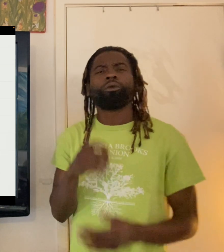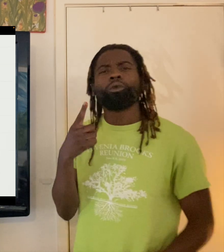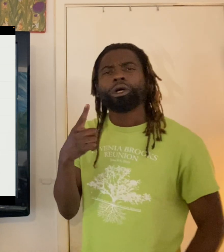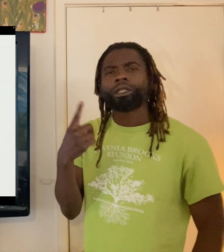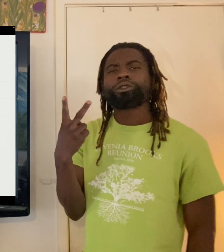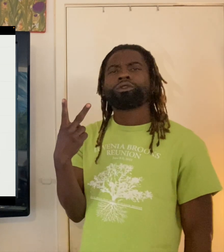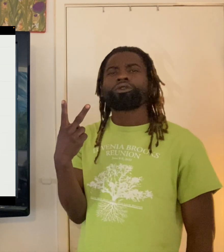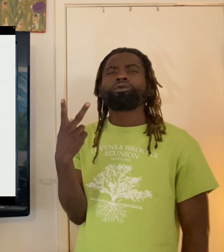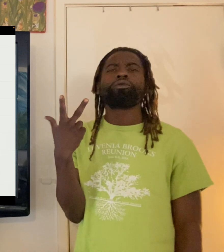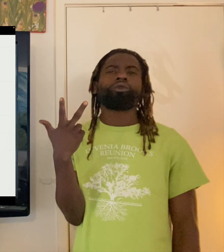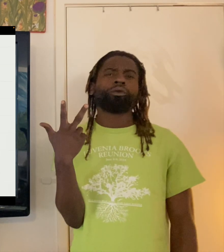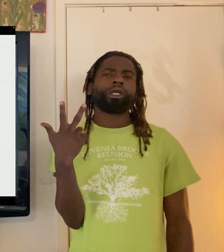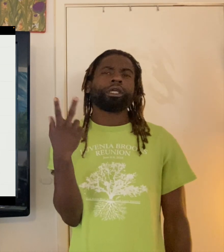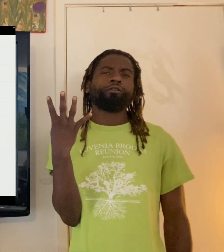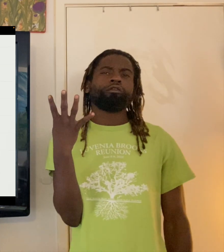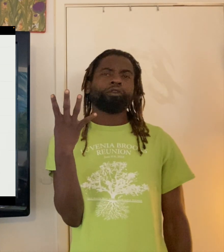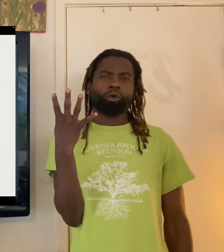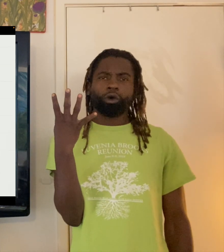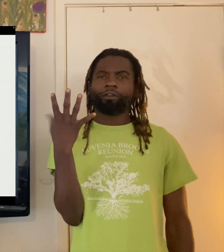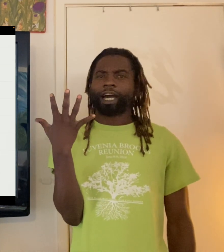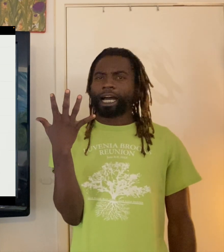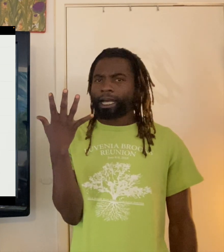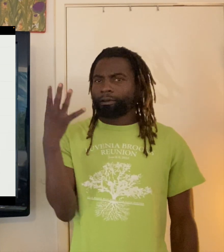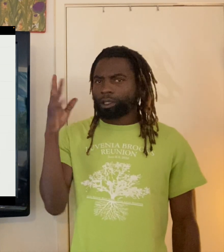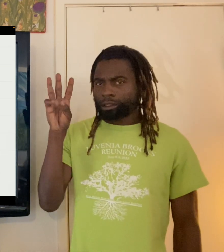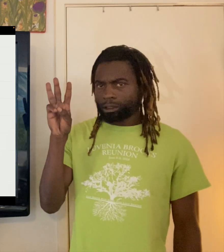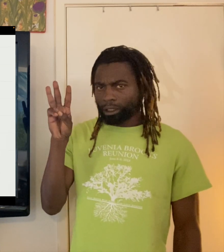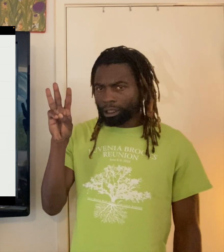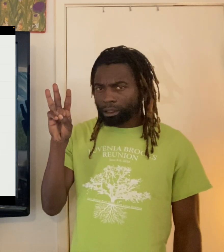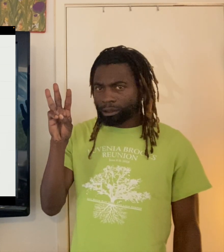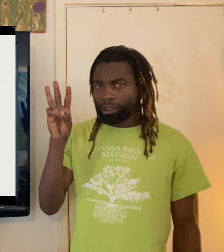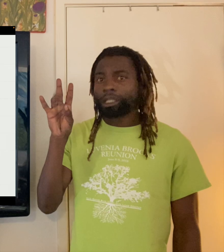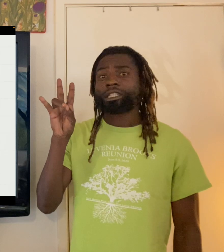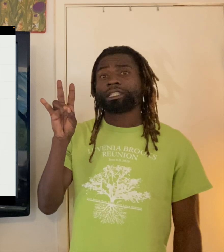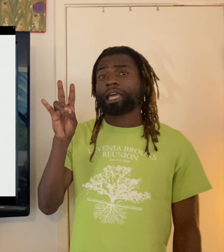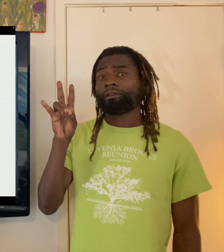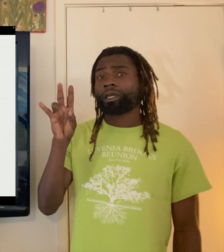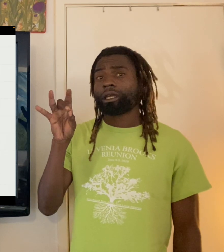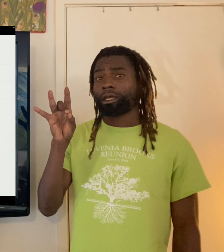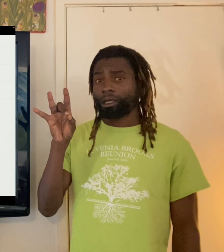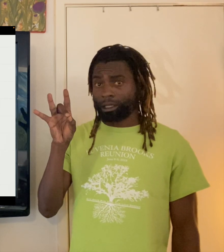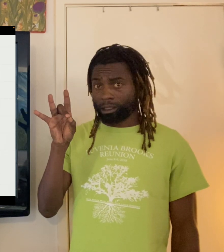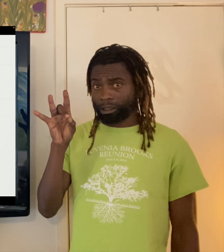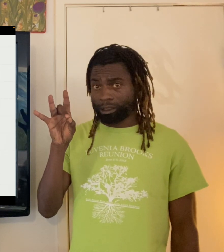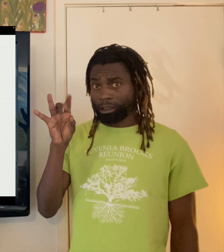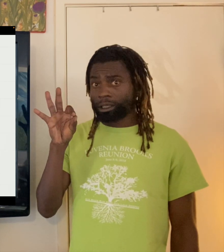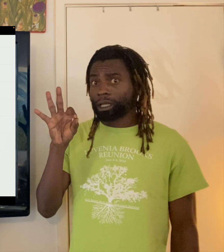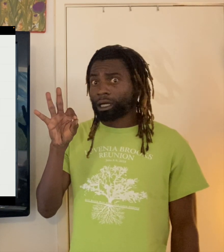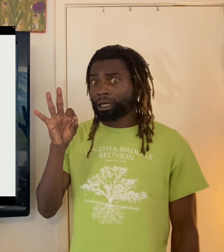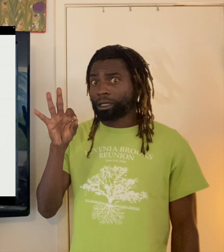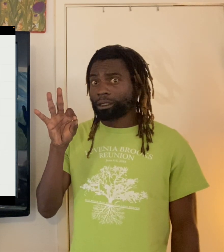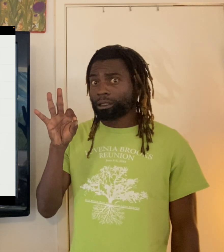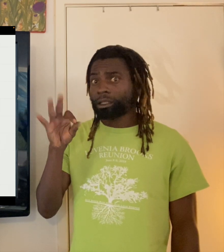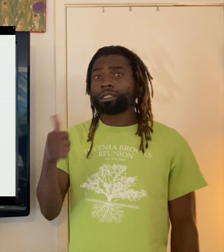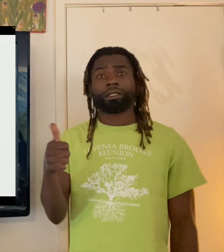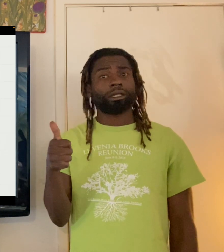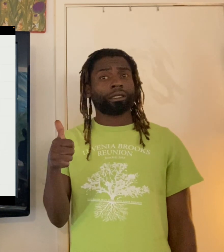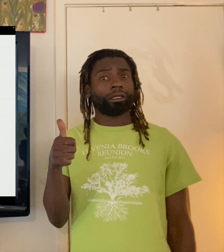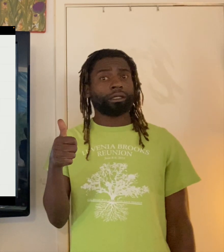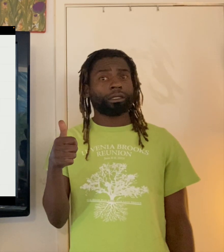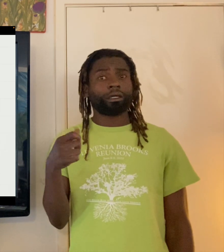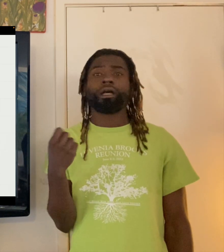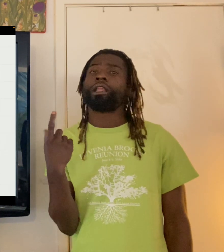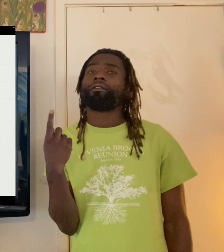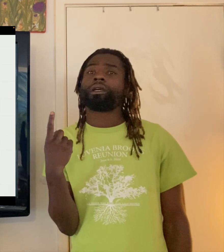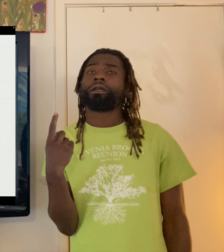count. 1, 2, 3, 4, 5, 6,